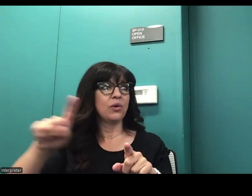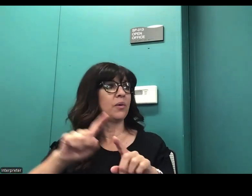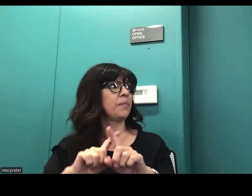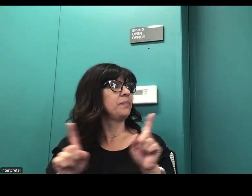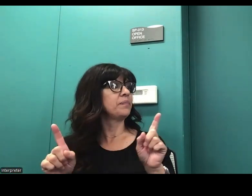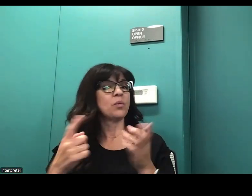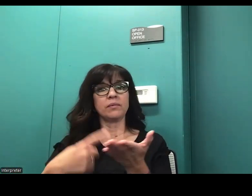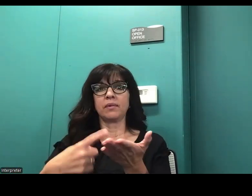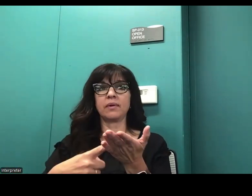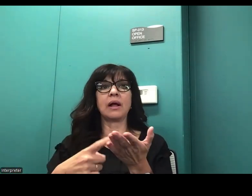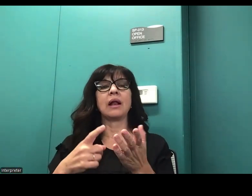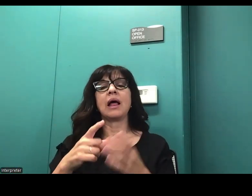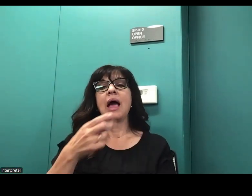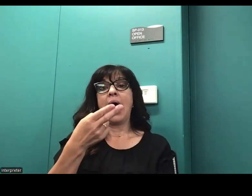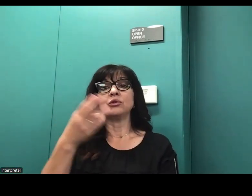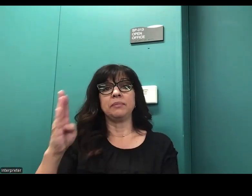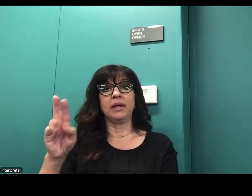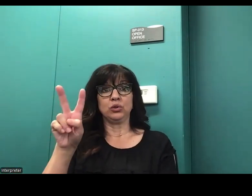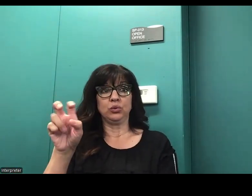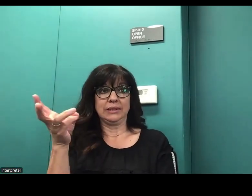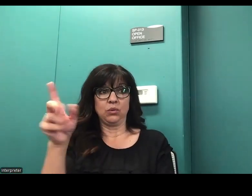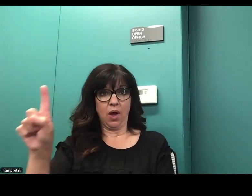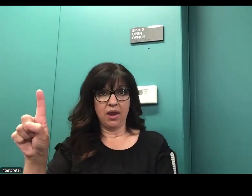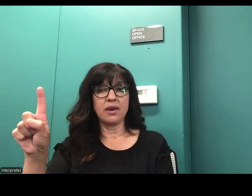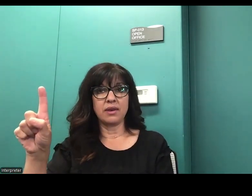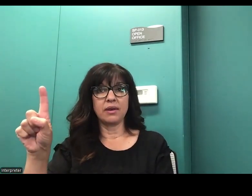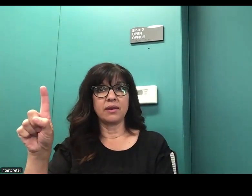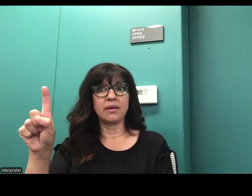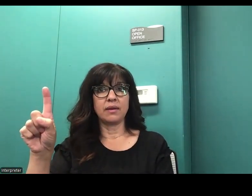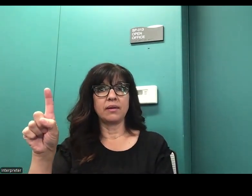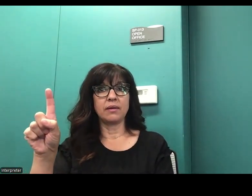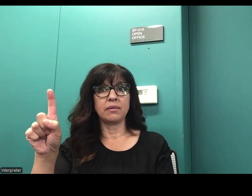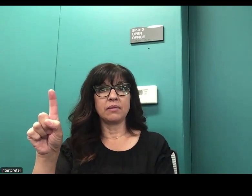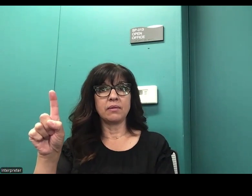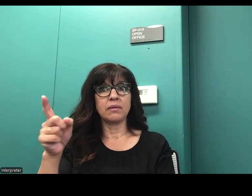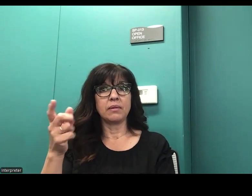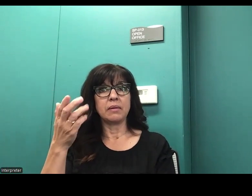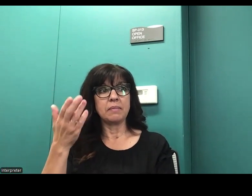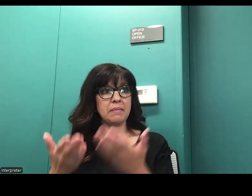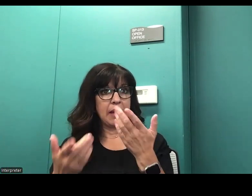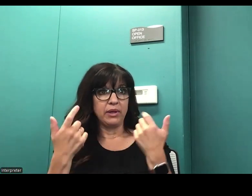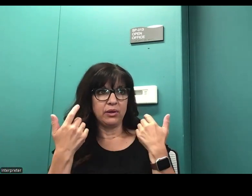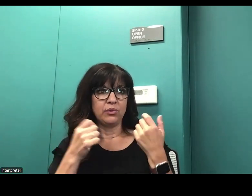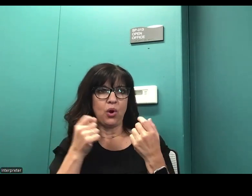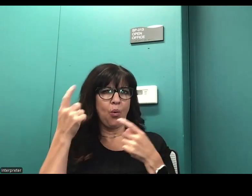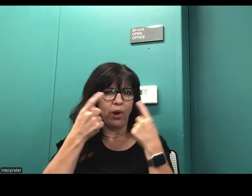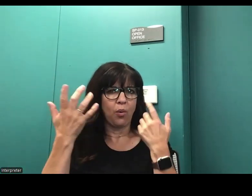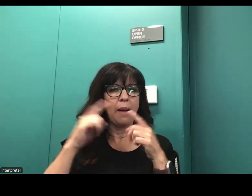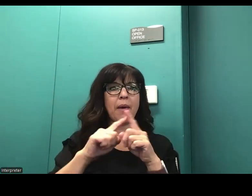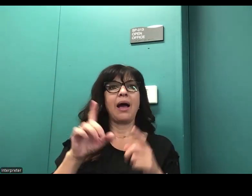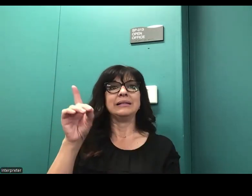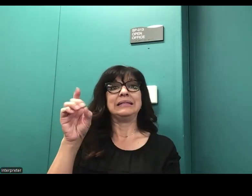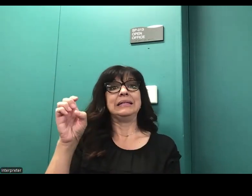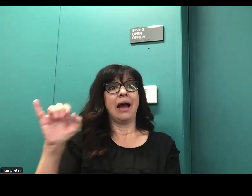Okay, so we're going to talk about House Bill 261. Which maybe you don't wonder why. So DEI,